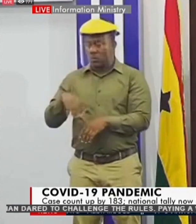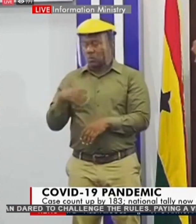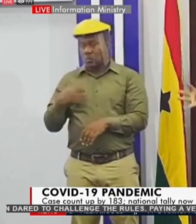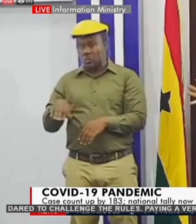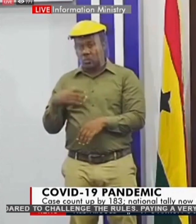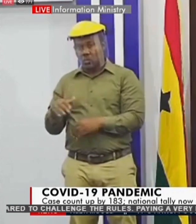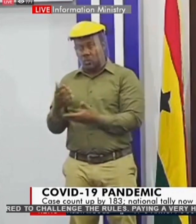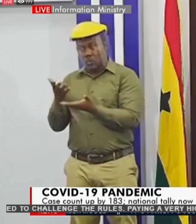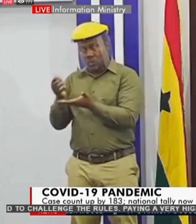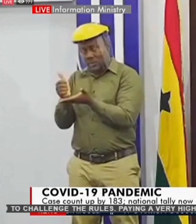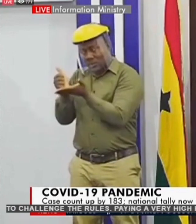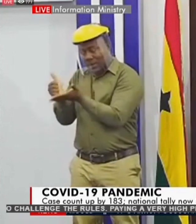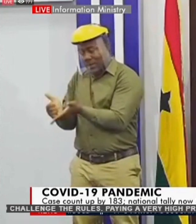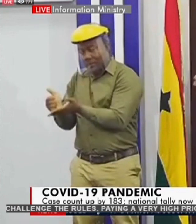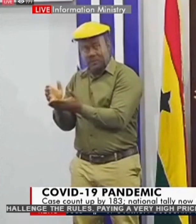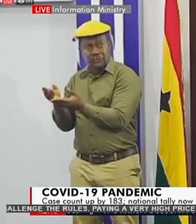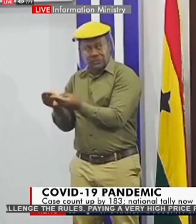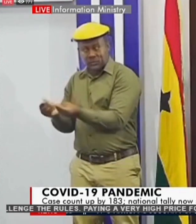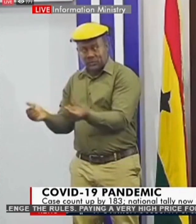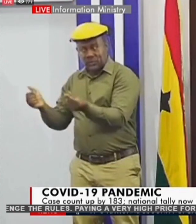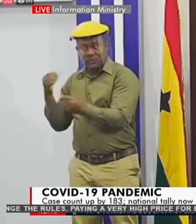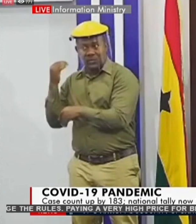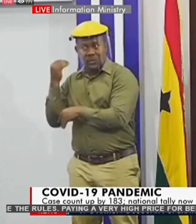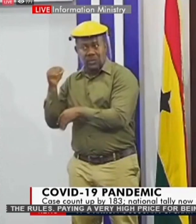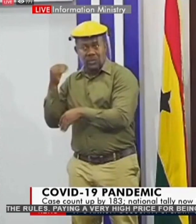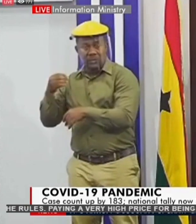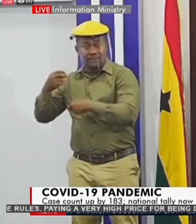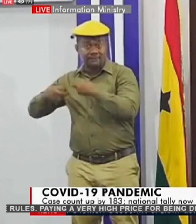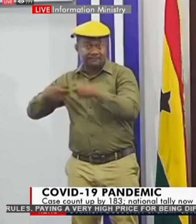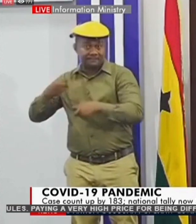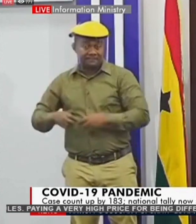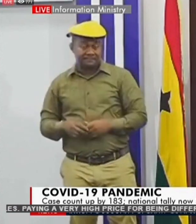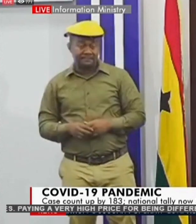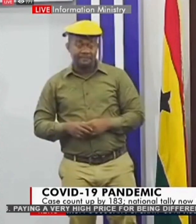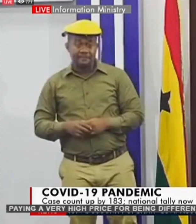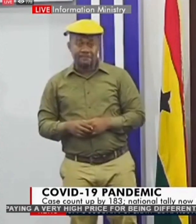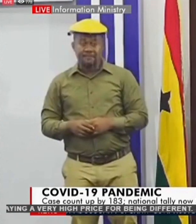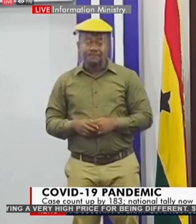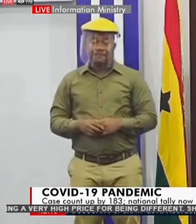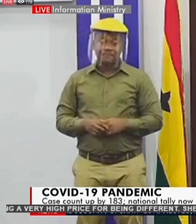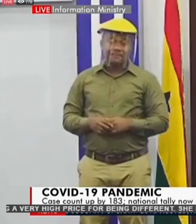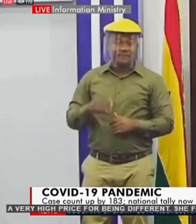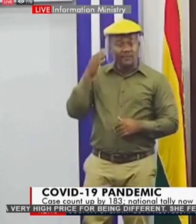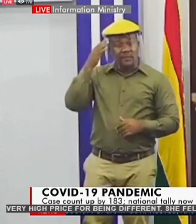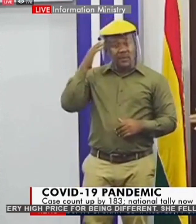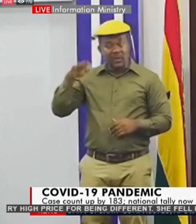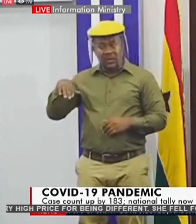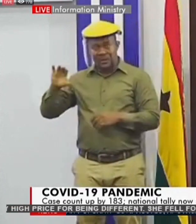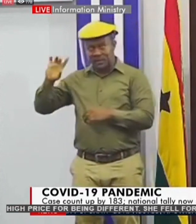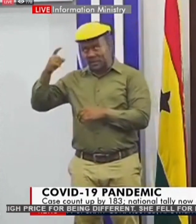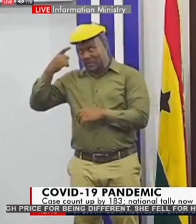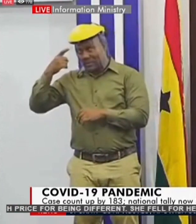immediately deal with the peculiar situation in Obuasi, that the male ward of the Government Hospital